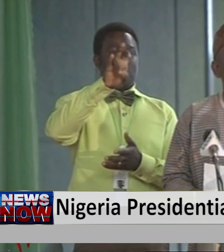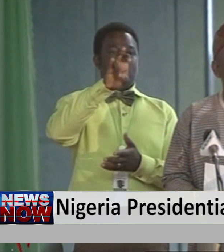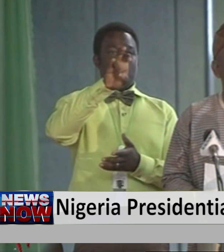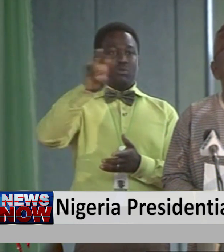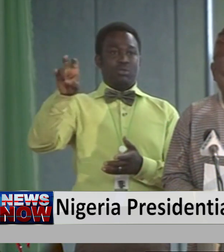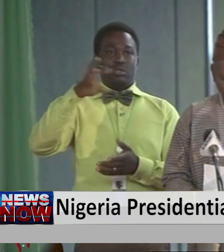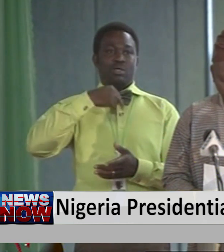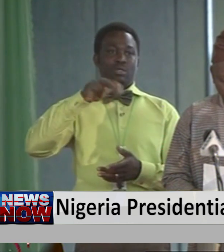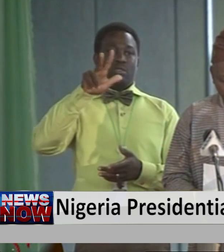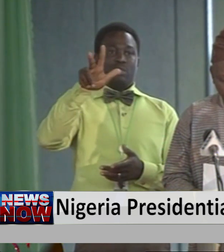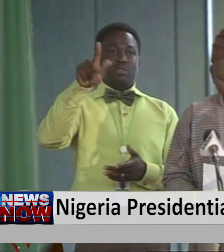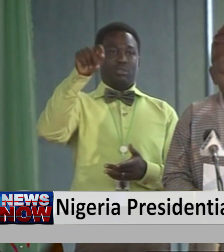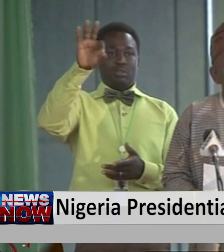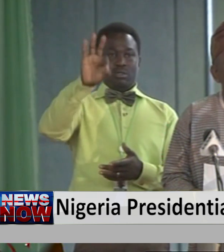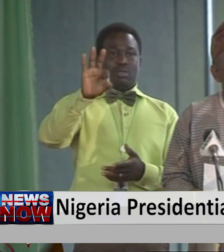323,739.